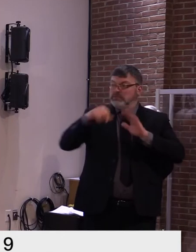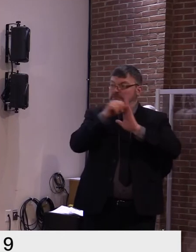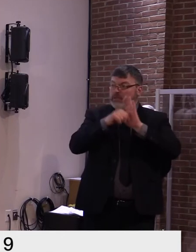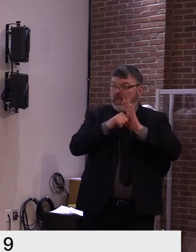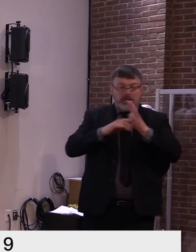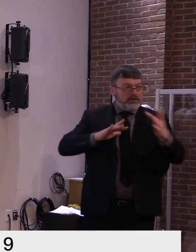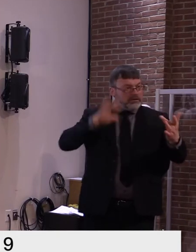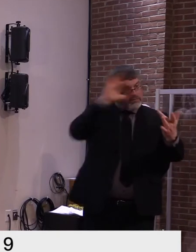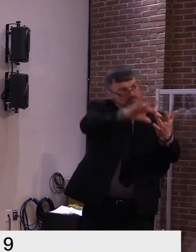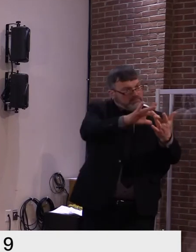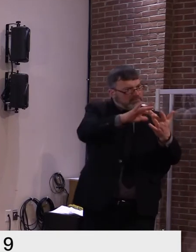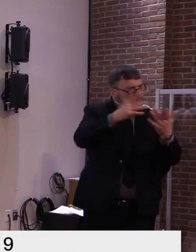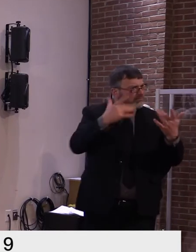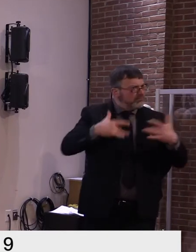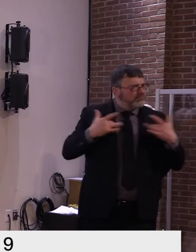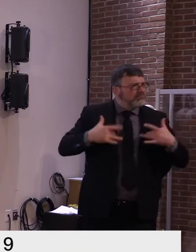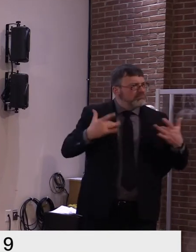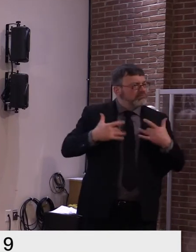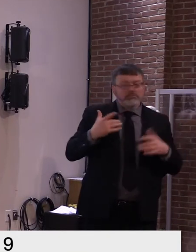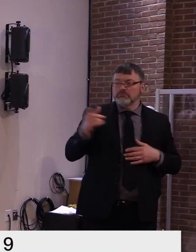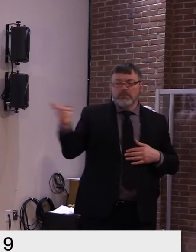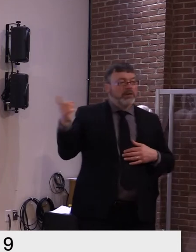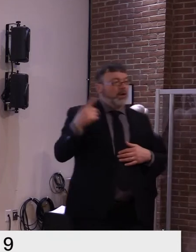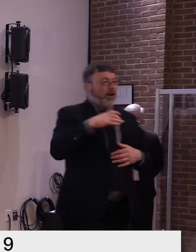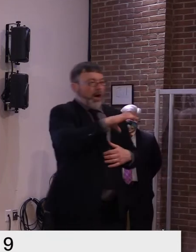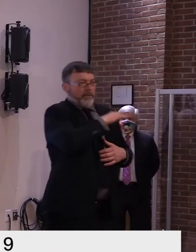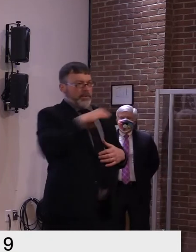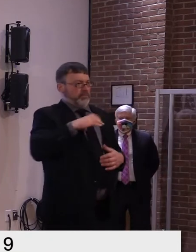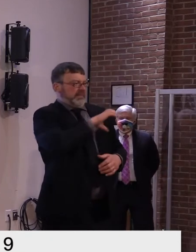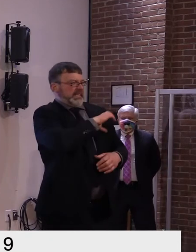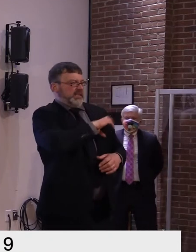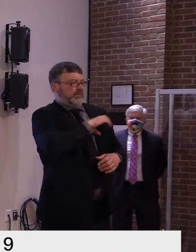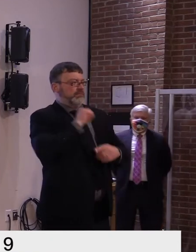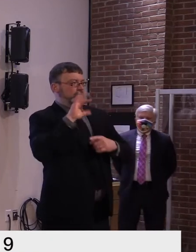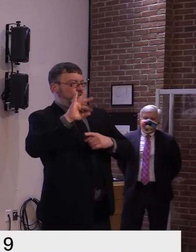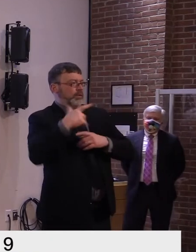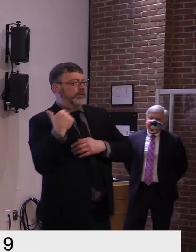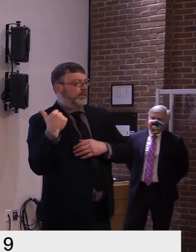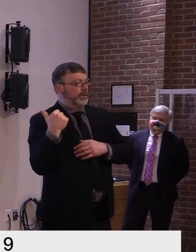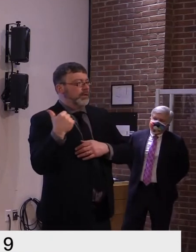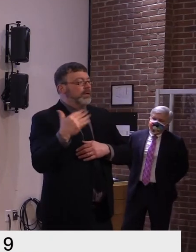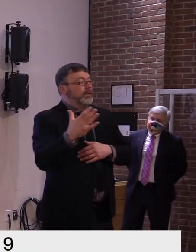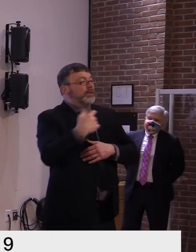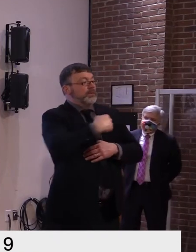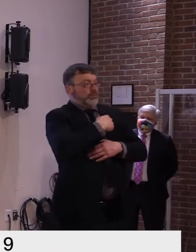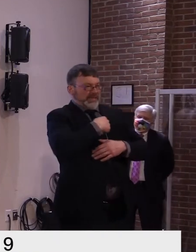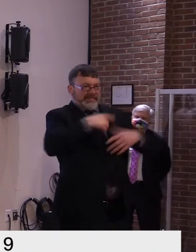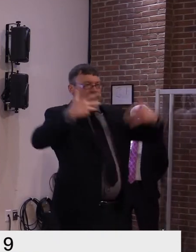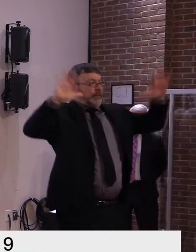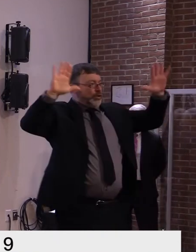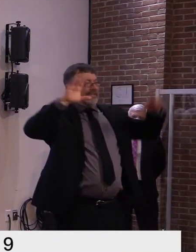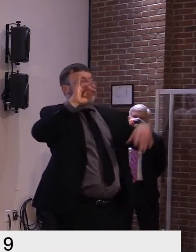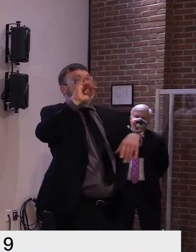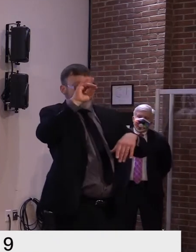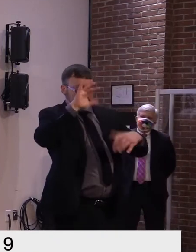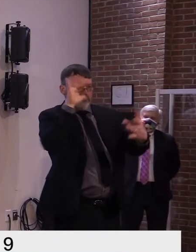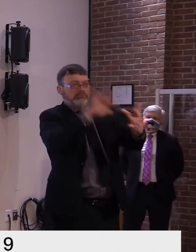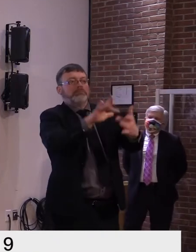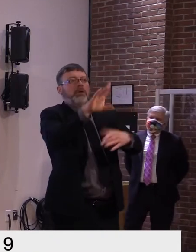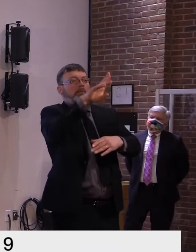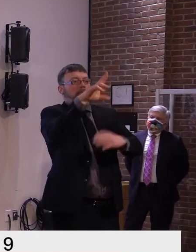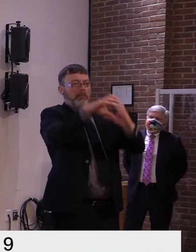I'm not Dr. Levine, Mike Sherling from Public Safety. Public Safety was in touch with the bus company.